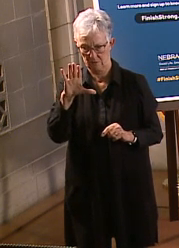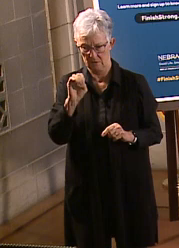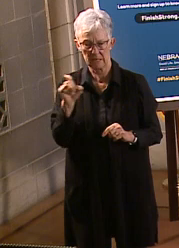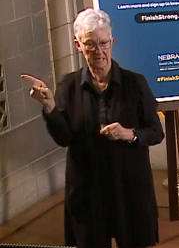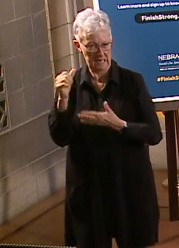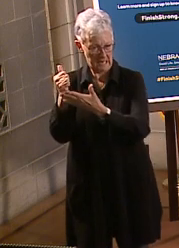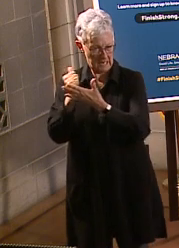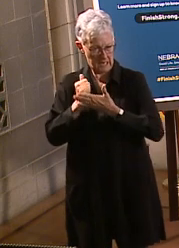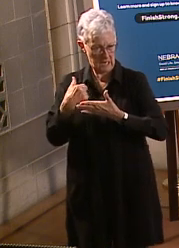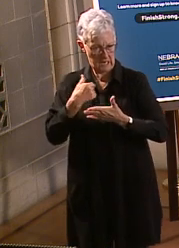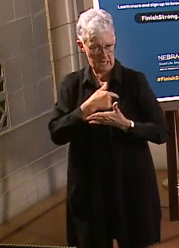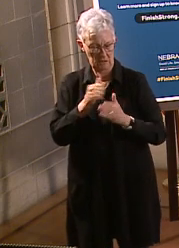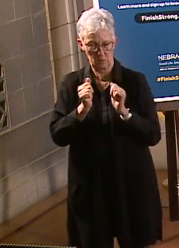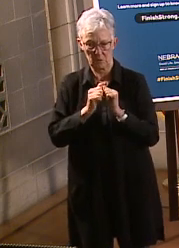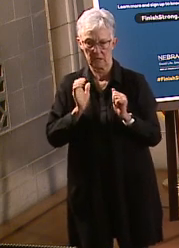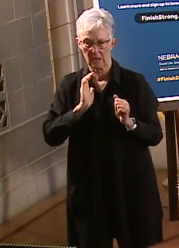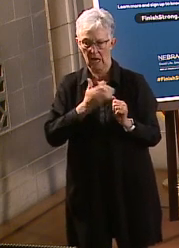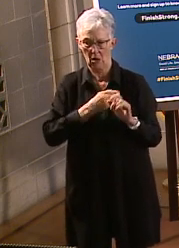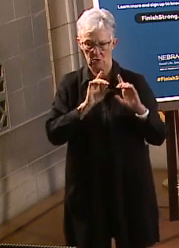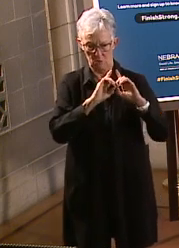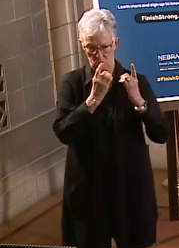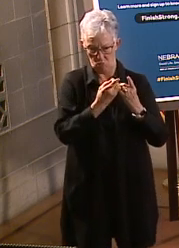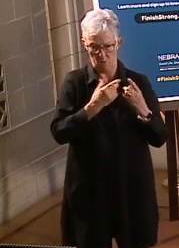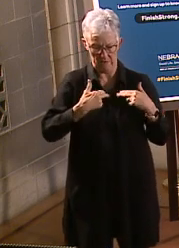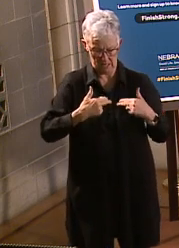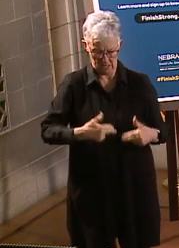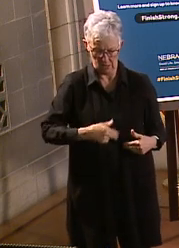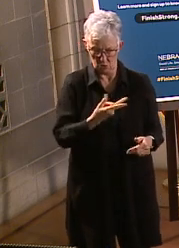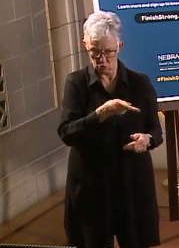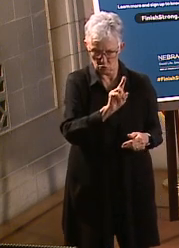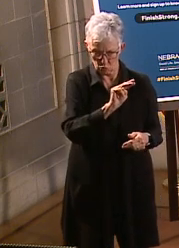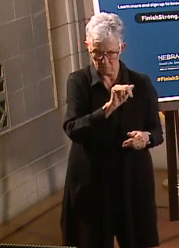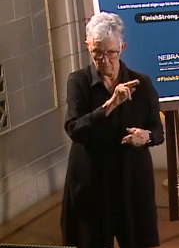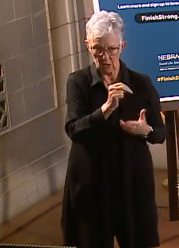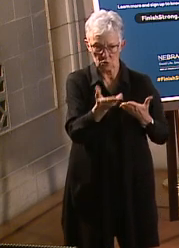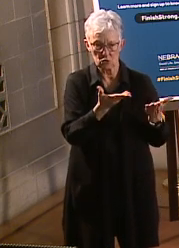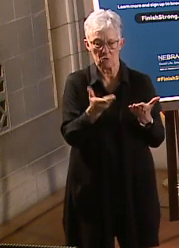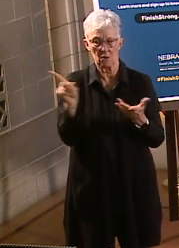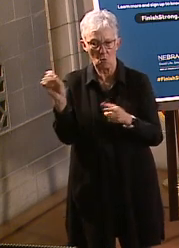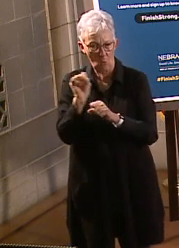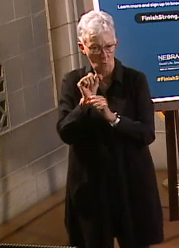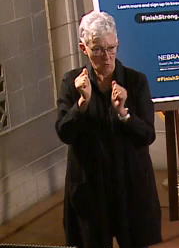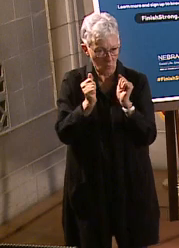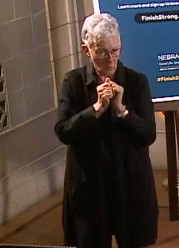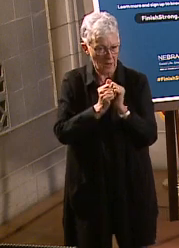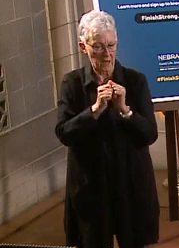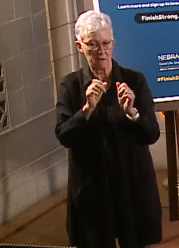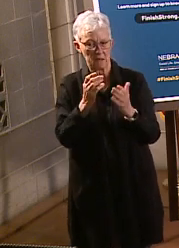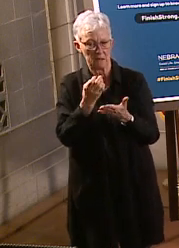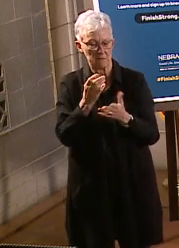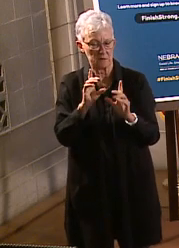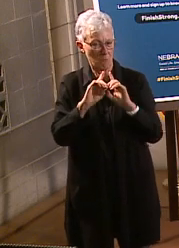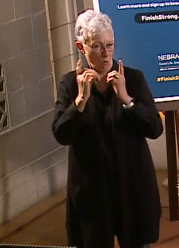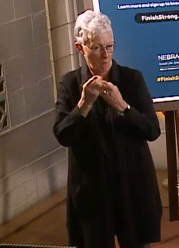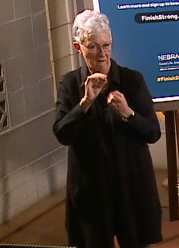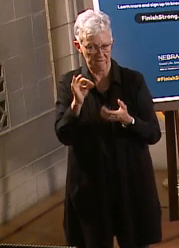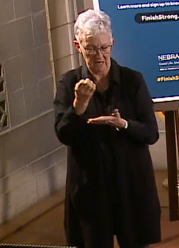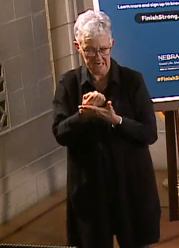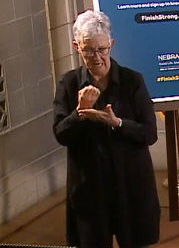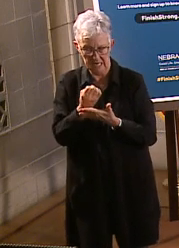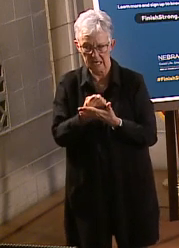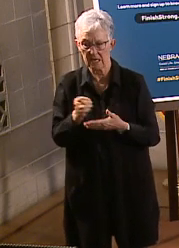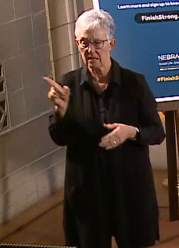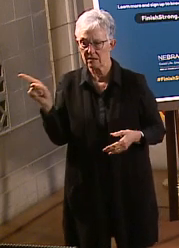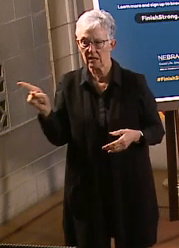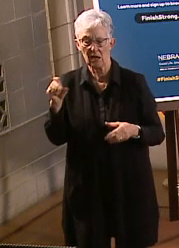with our Department of Health and Human Services. They work with the Department of Economic Development. And Carmen's company has been named to Inc.